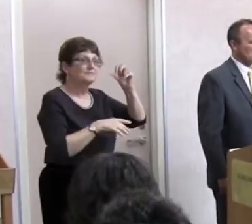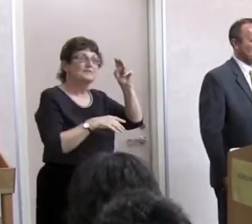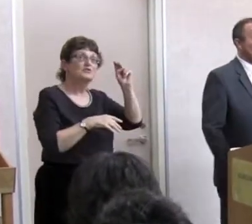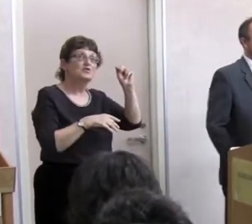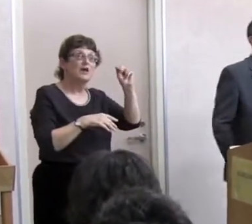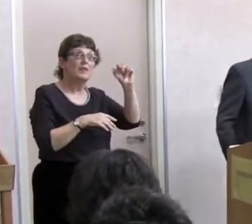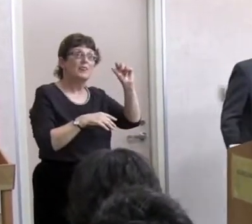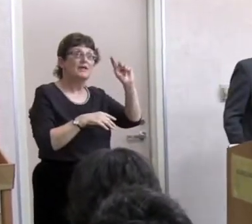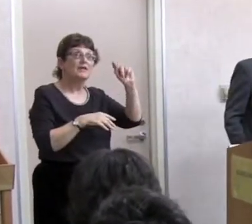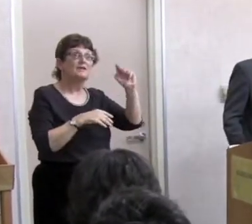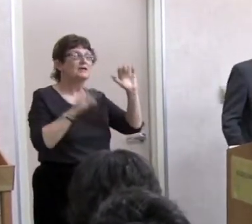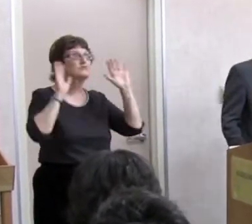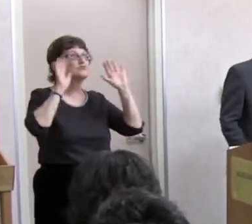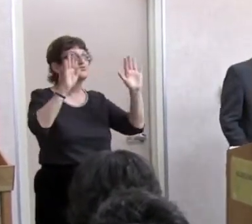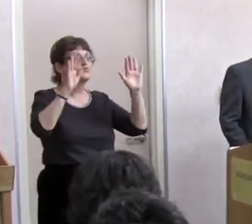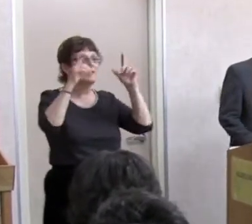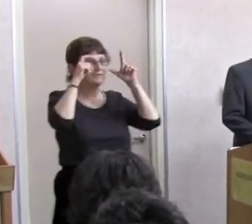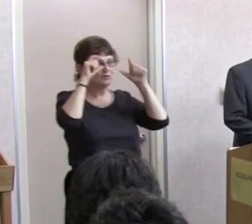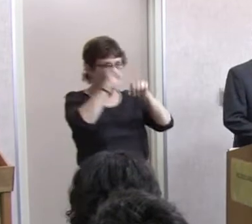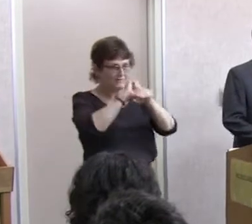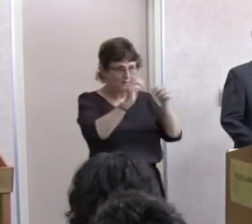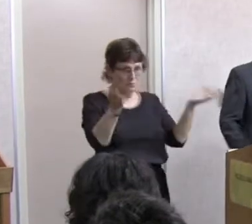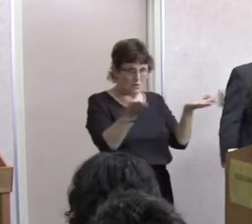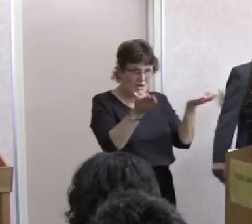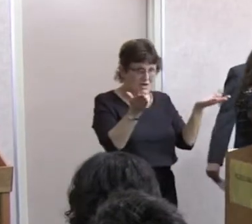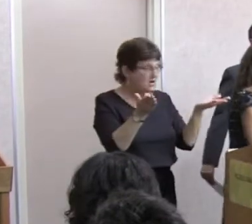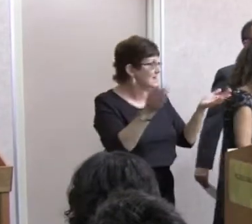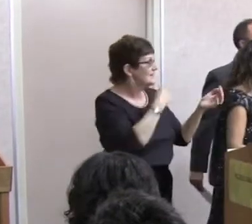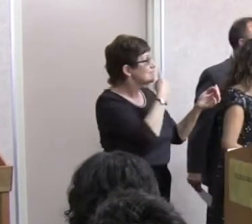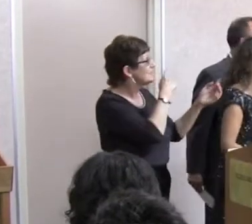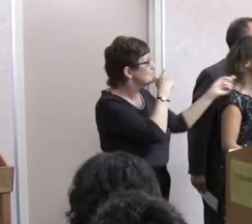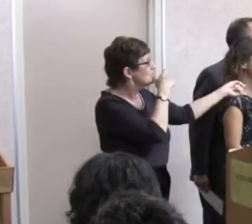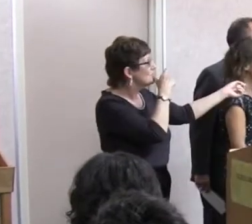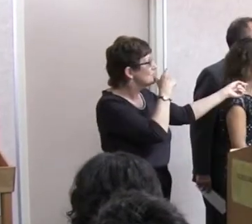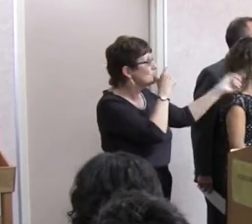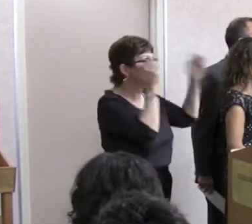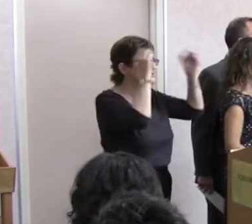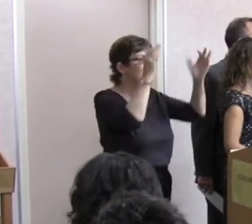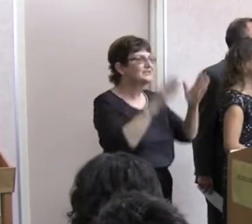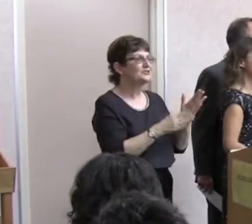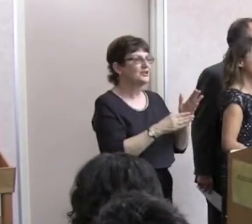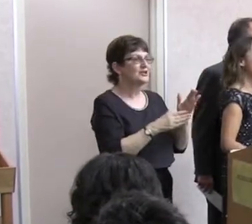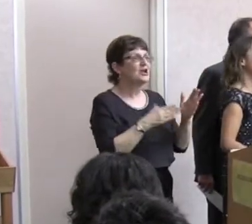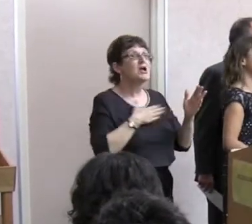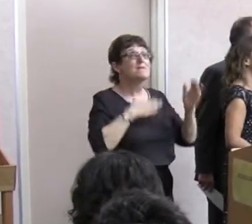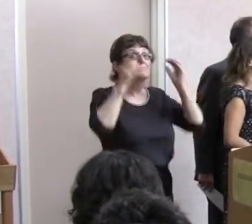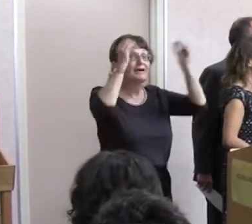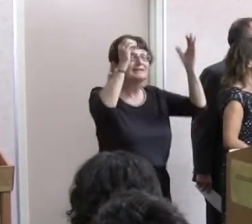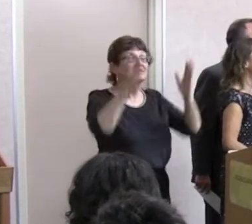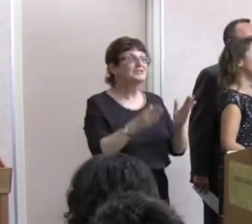Jonathan has great photography work here, and wow. tell who your photographer is.